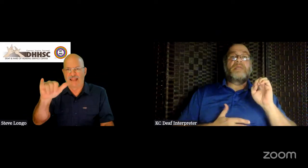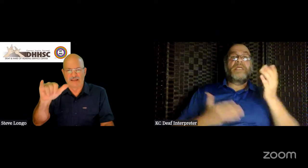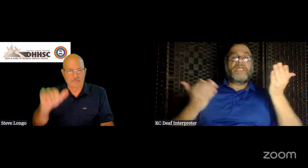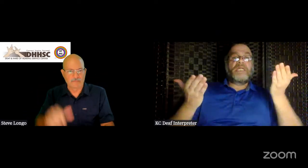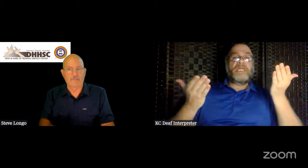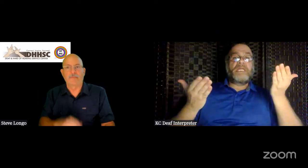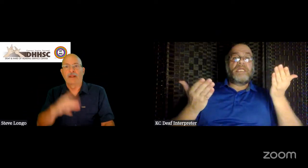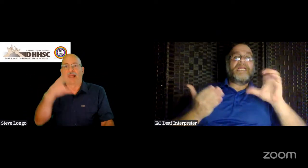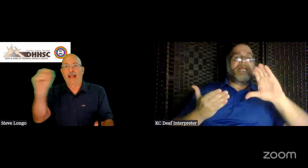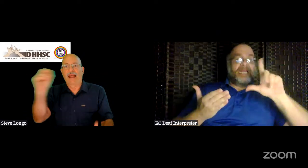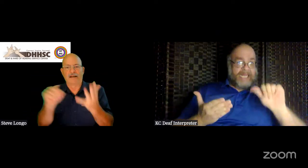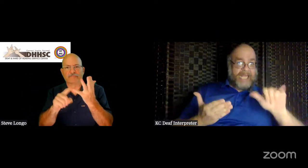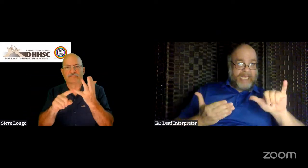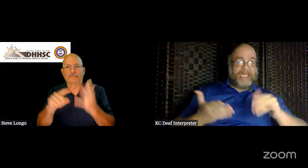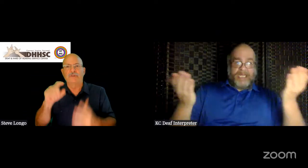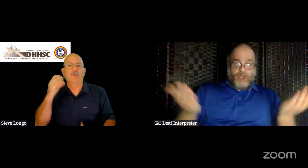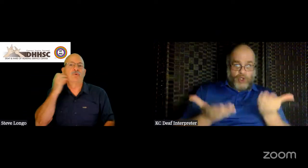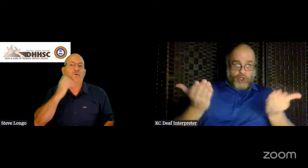Jamie